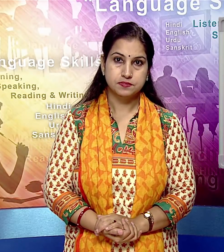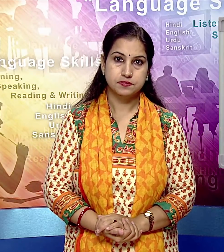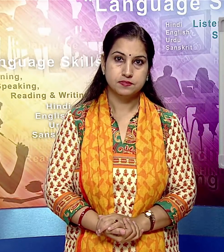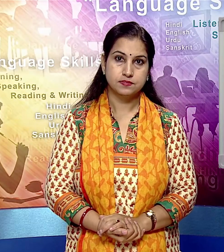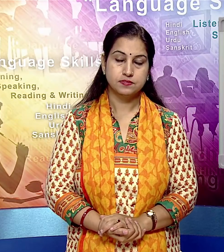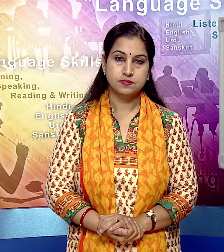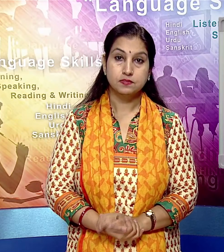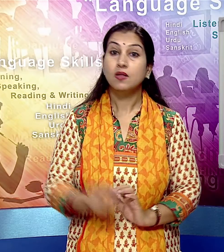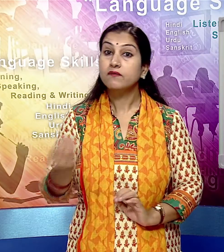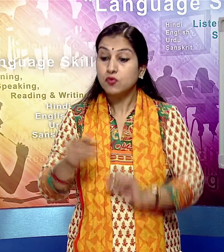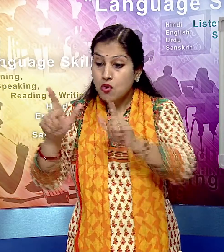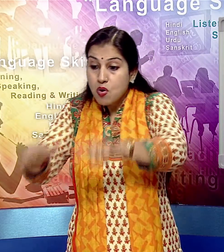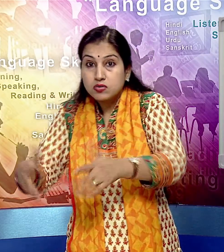Few of the disadvantages are